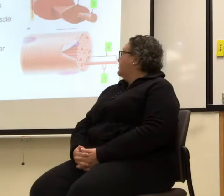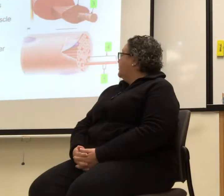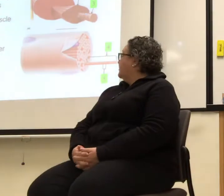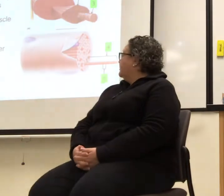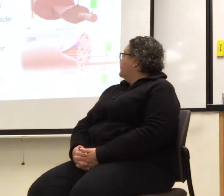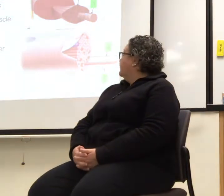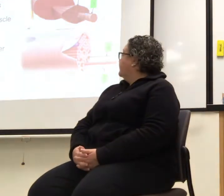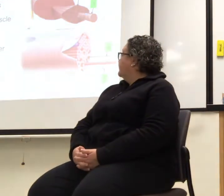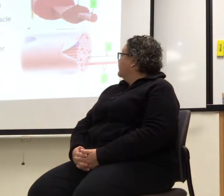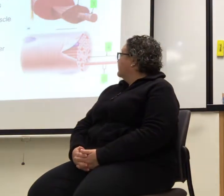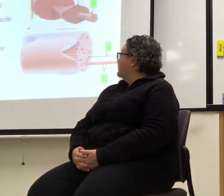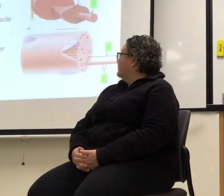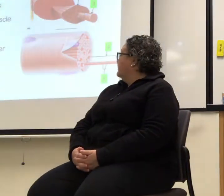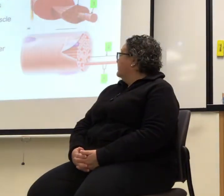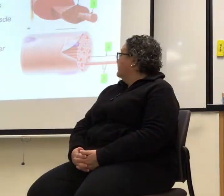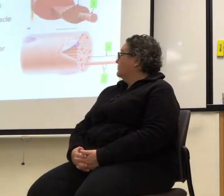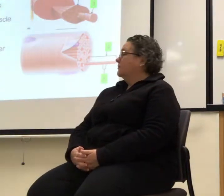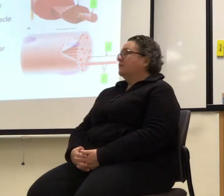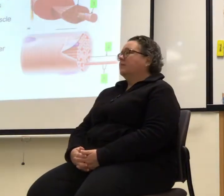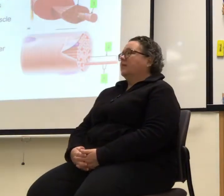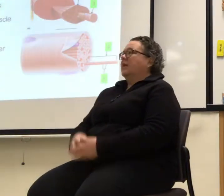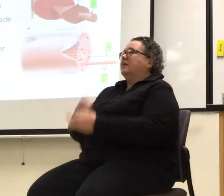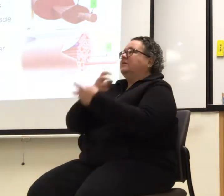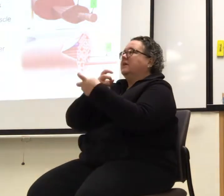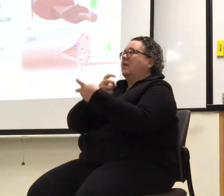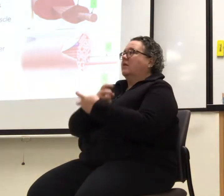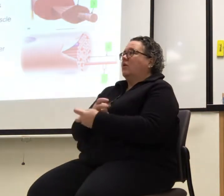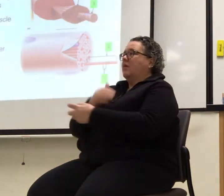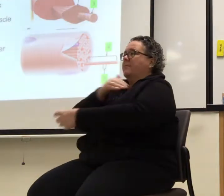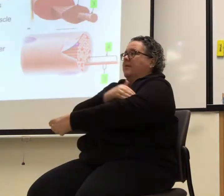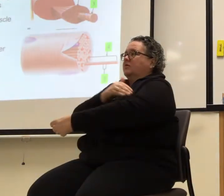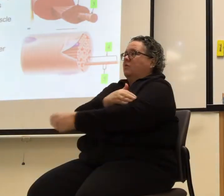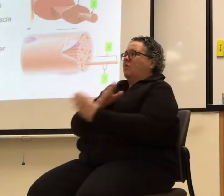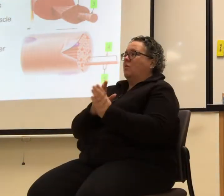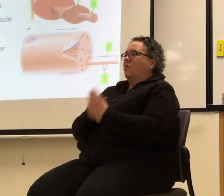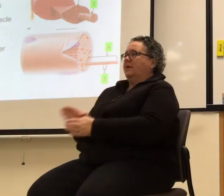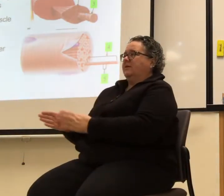So we're gonna, again, this is skeletal muscle organization.